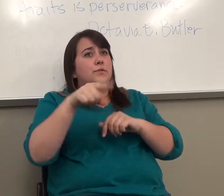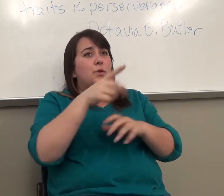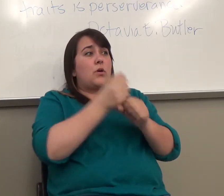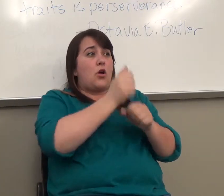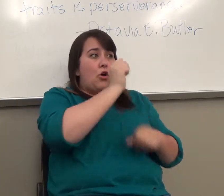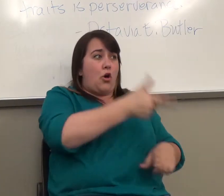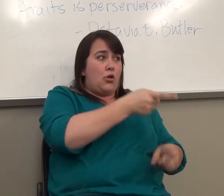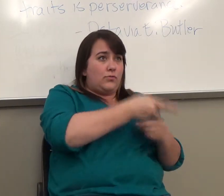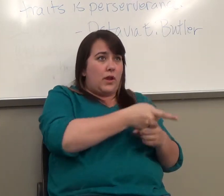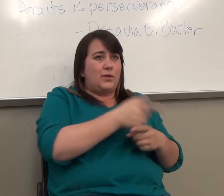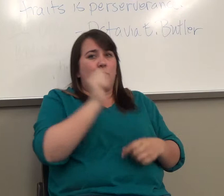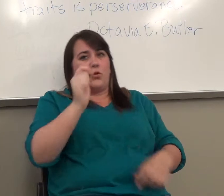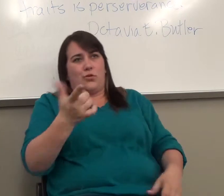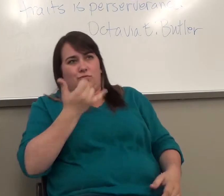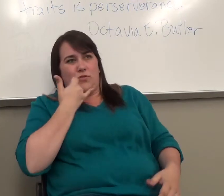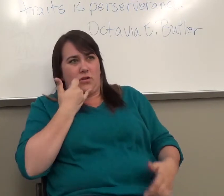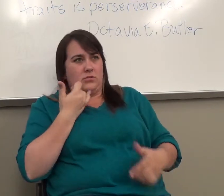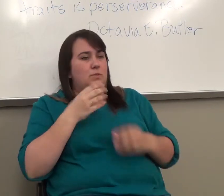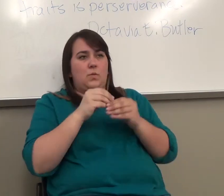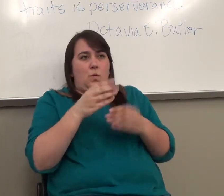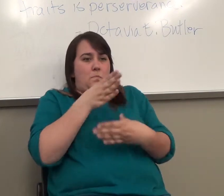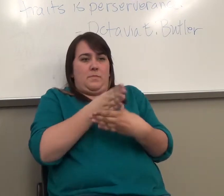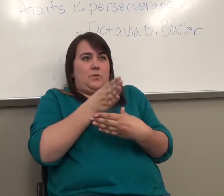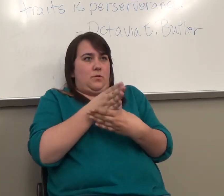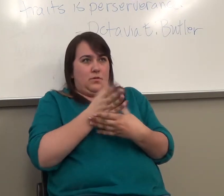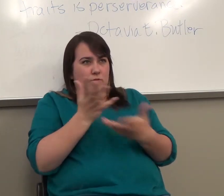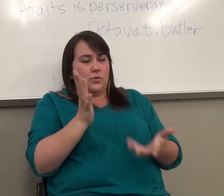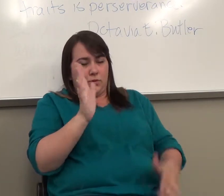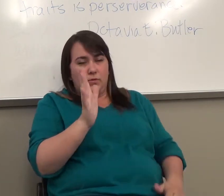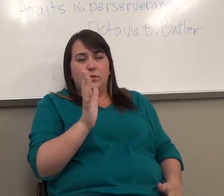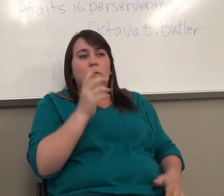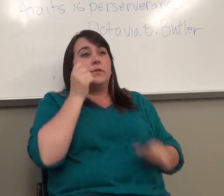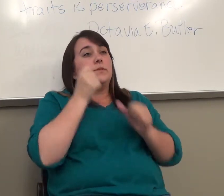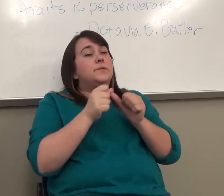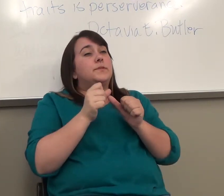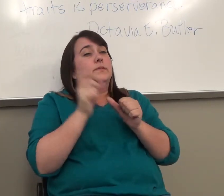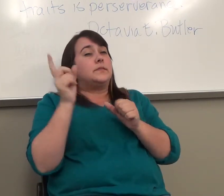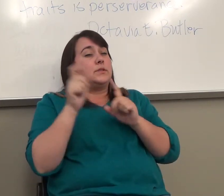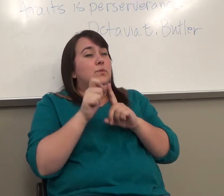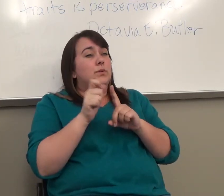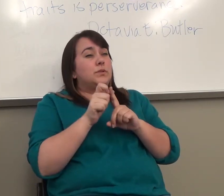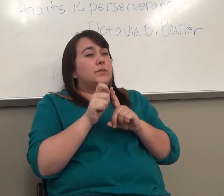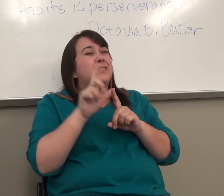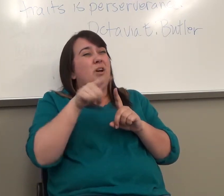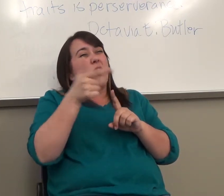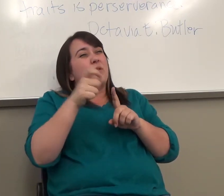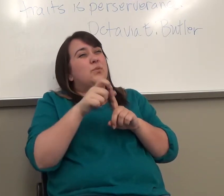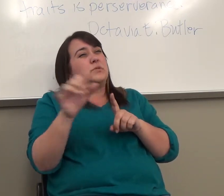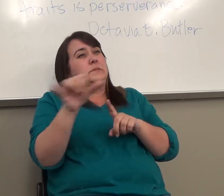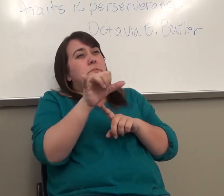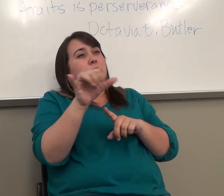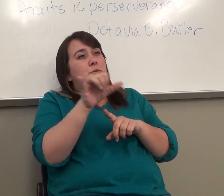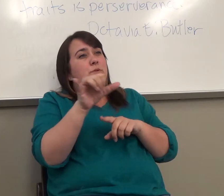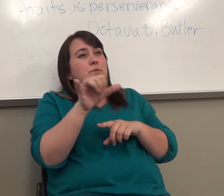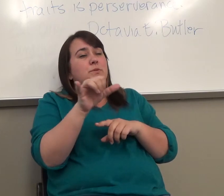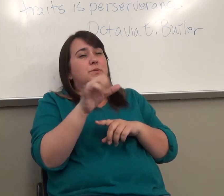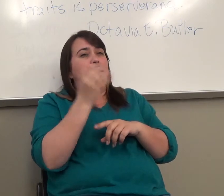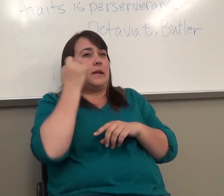So keep in mind that these words, and there are others like them in the English